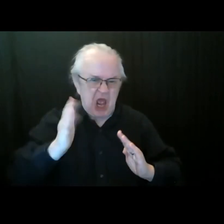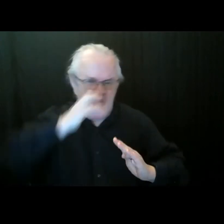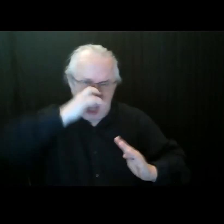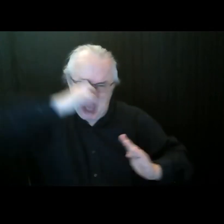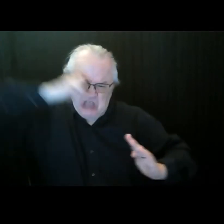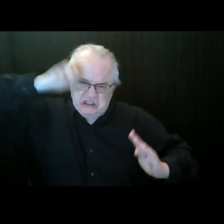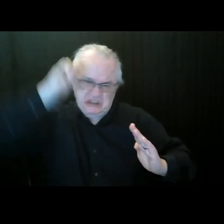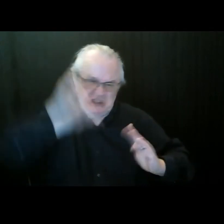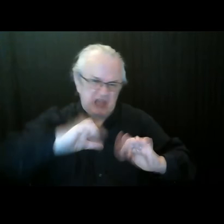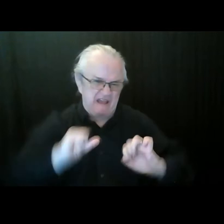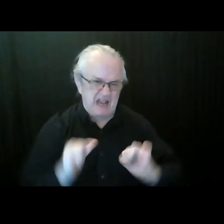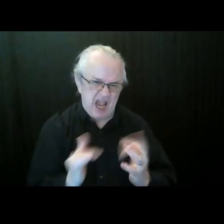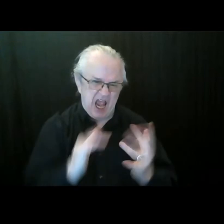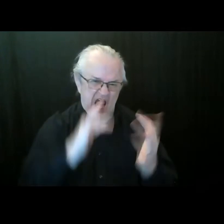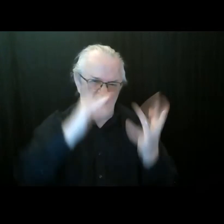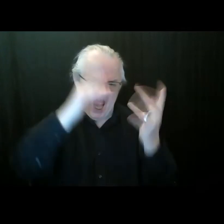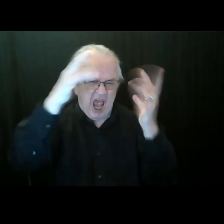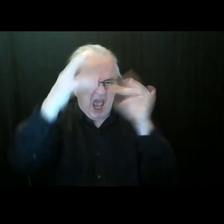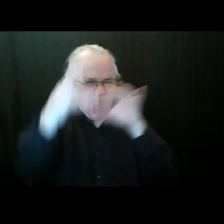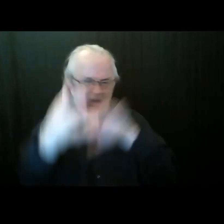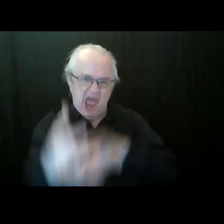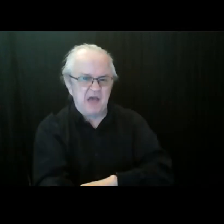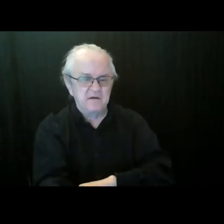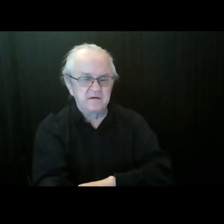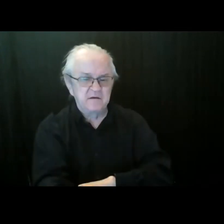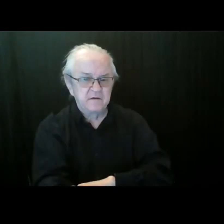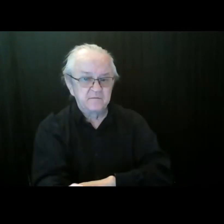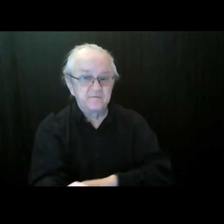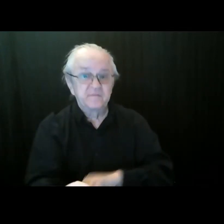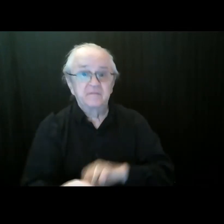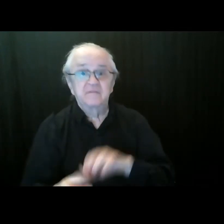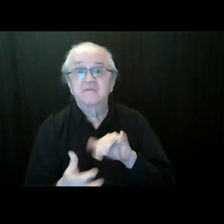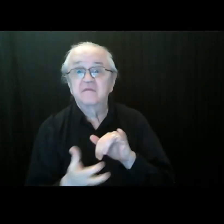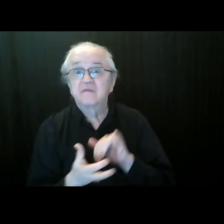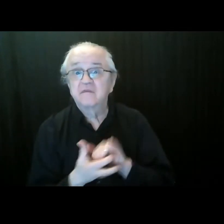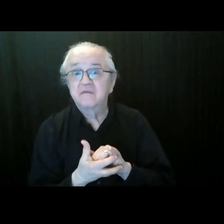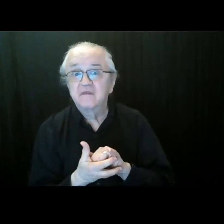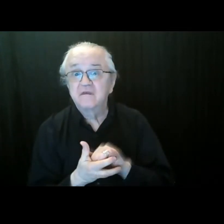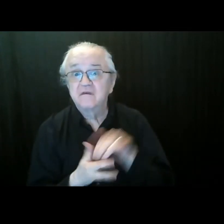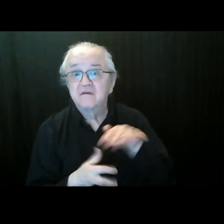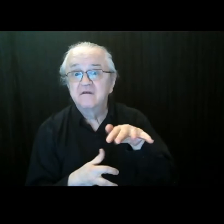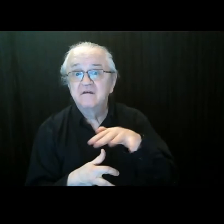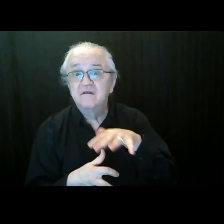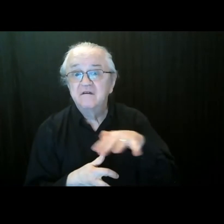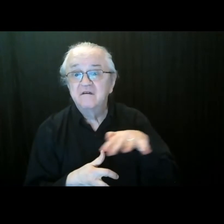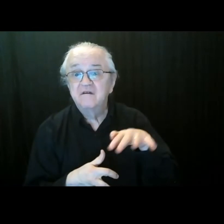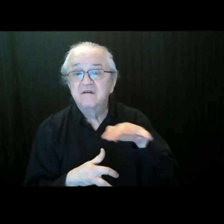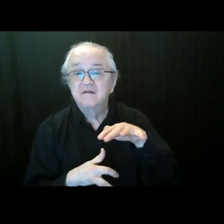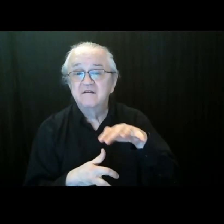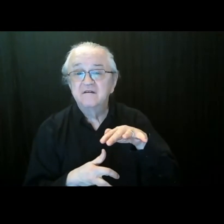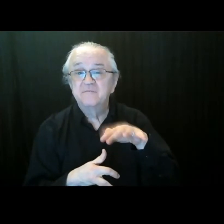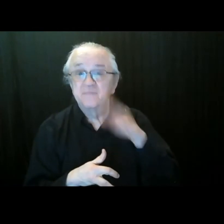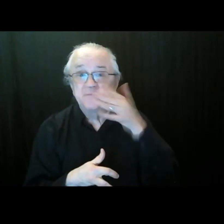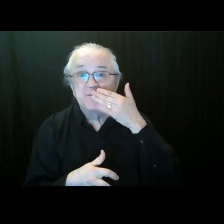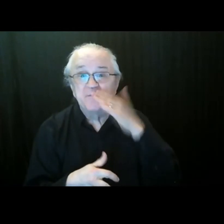ground. And by the way, that area, that was exactly